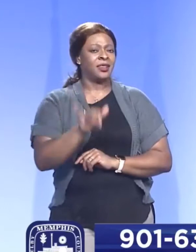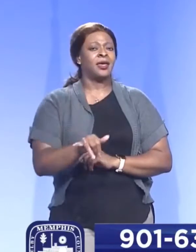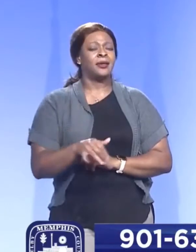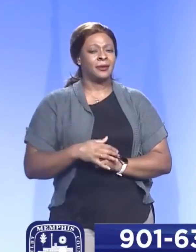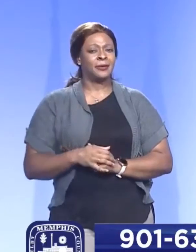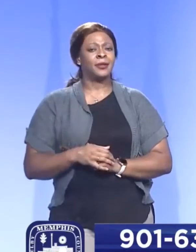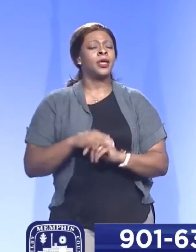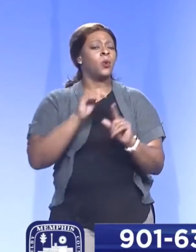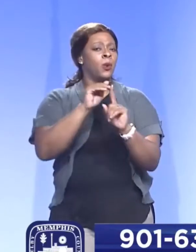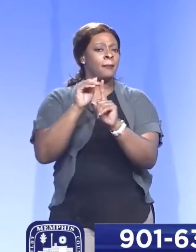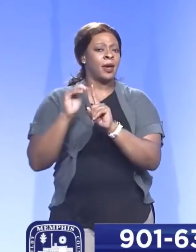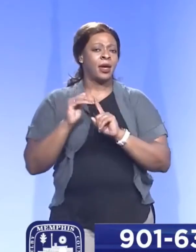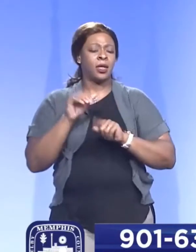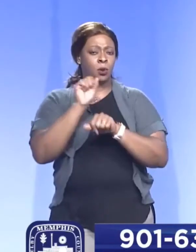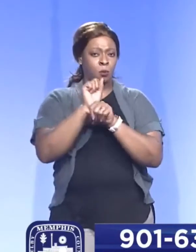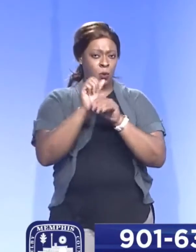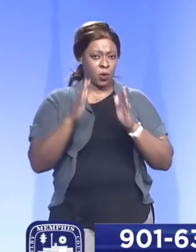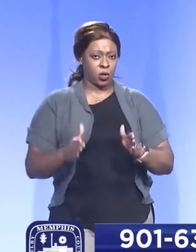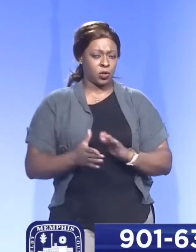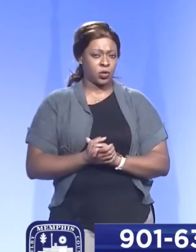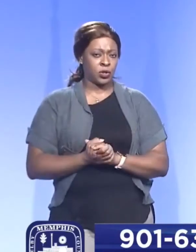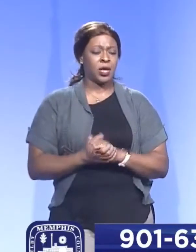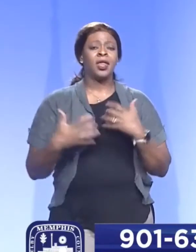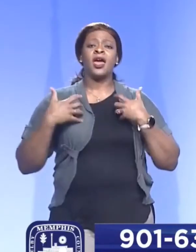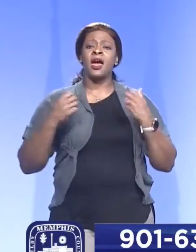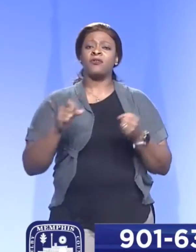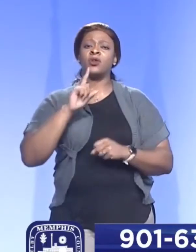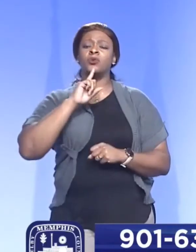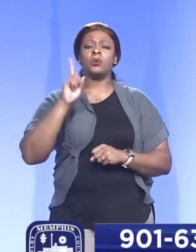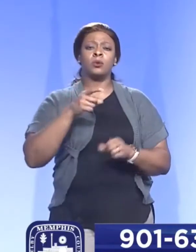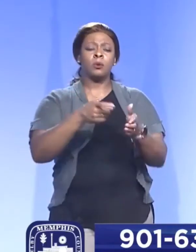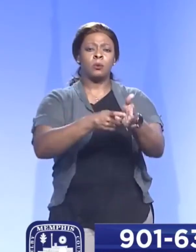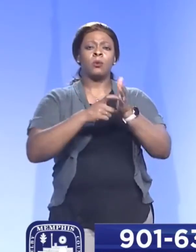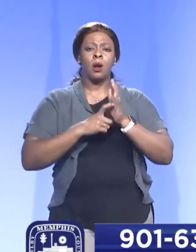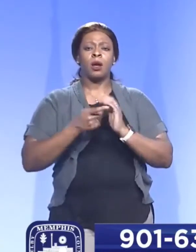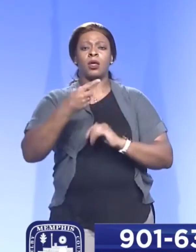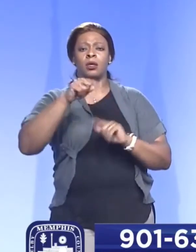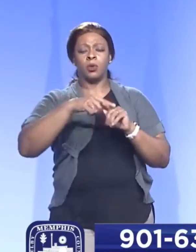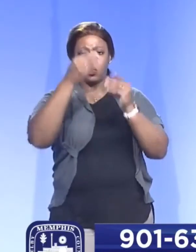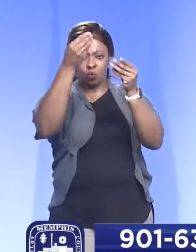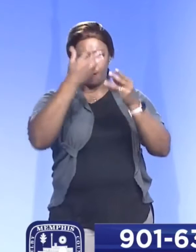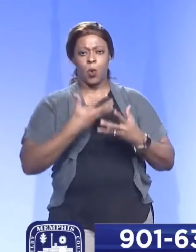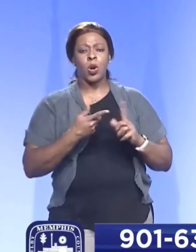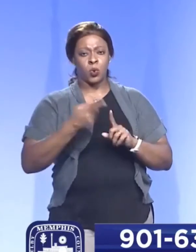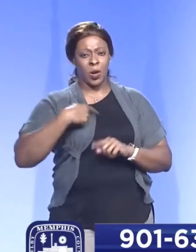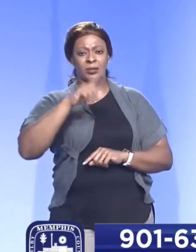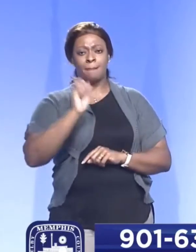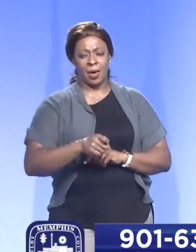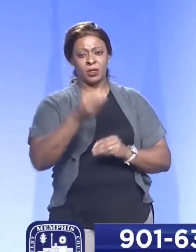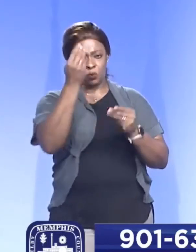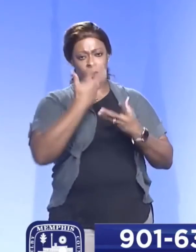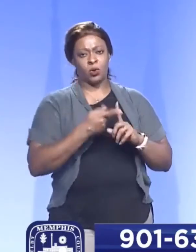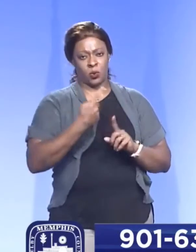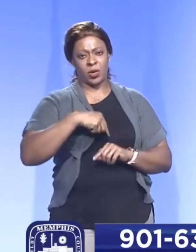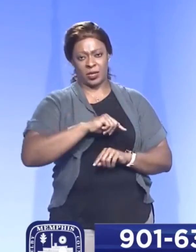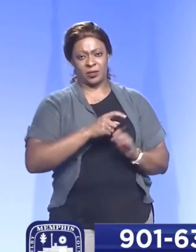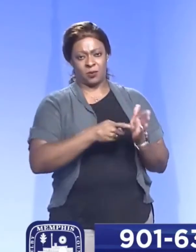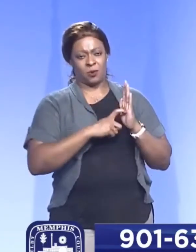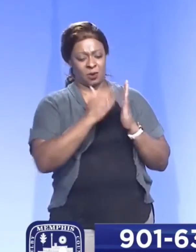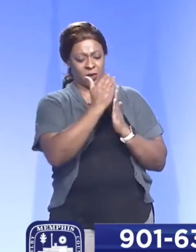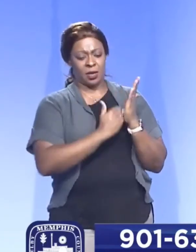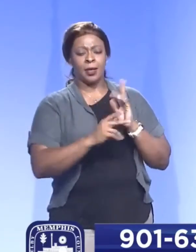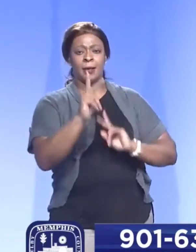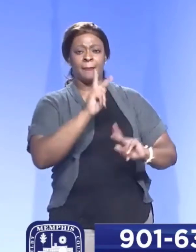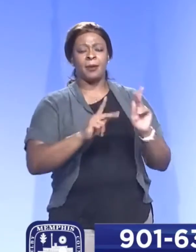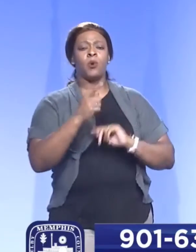and remind employers that the health director requires them to report to us individuals who